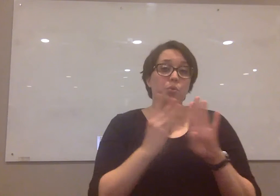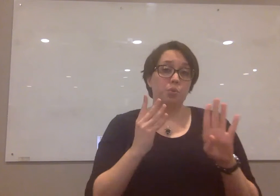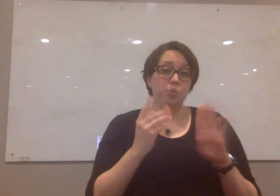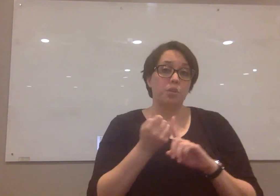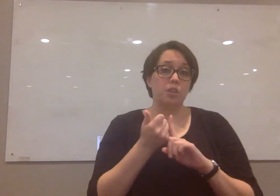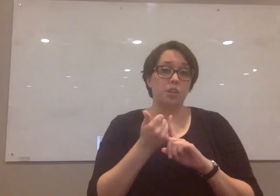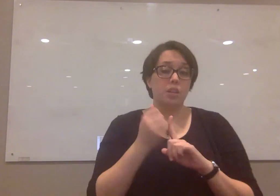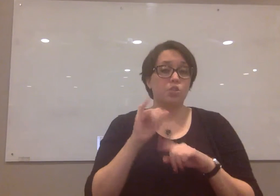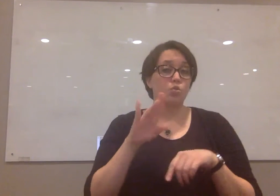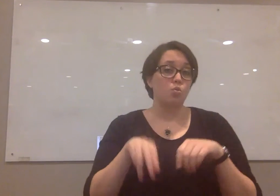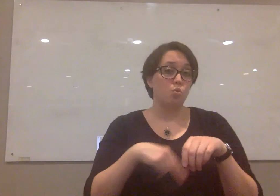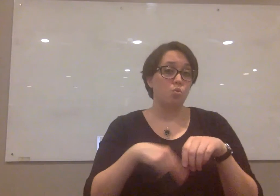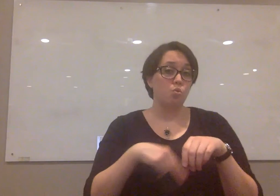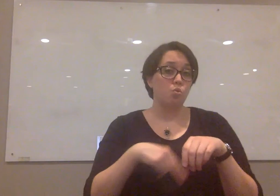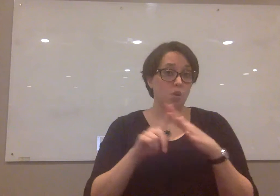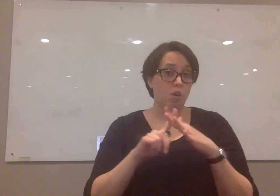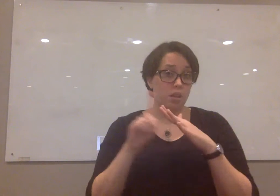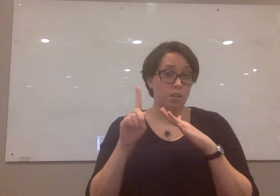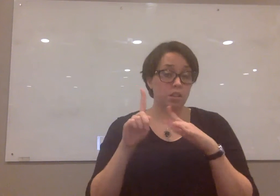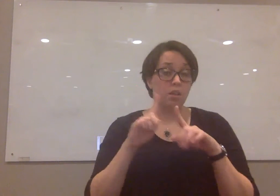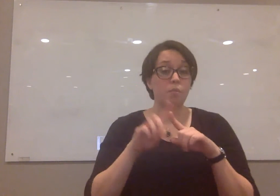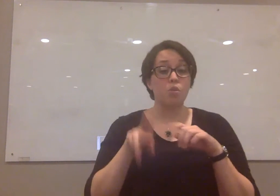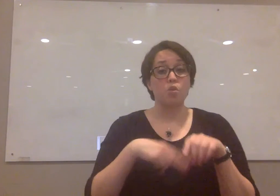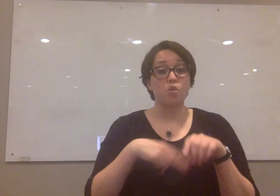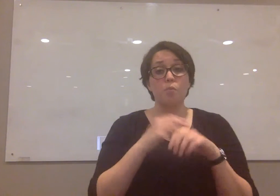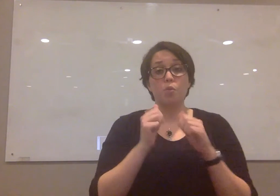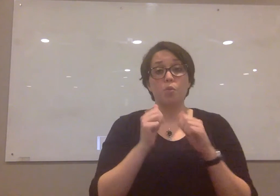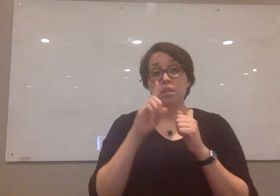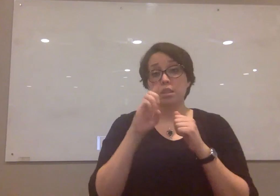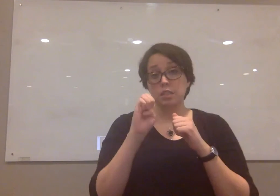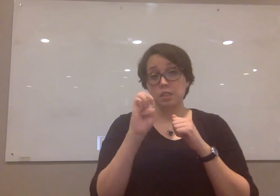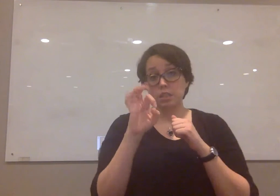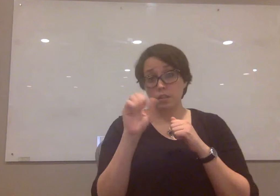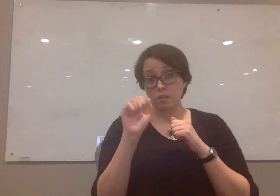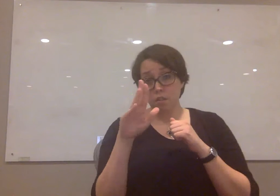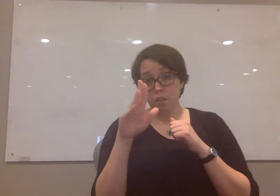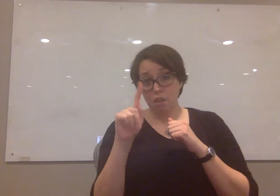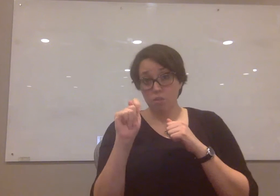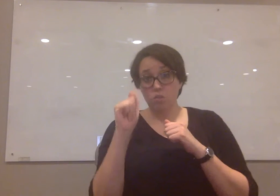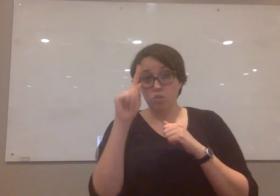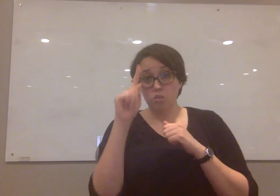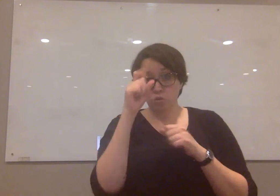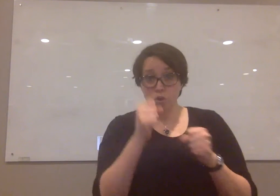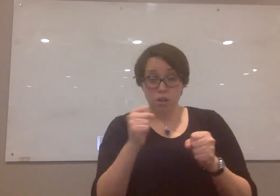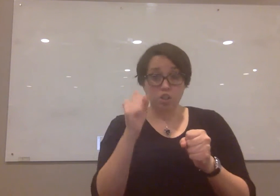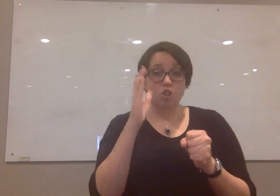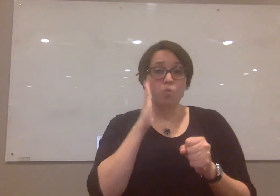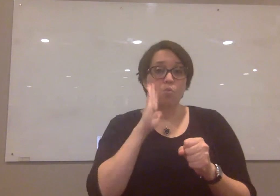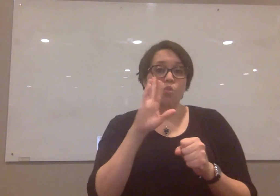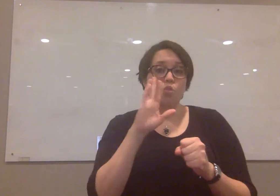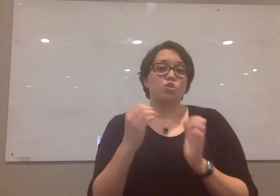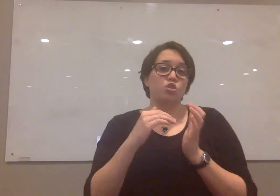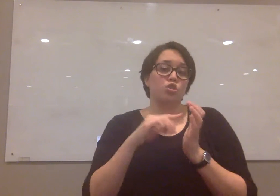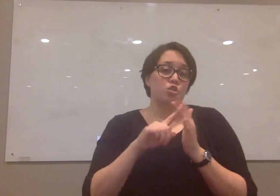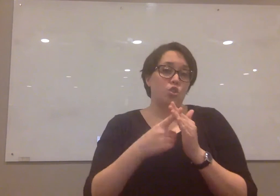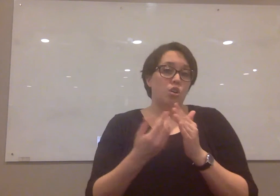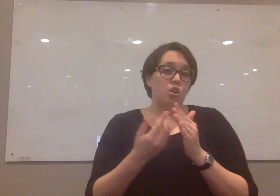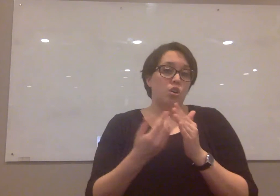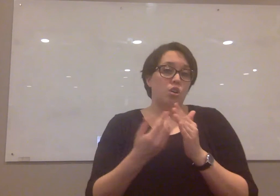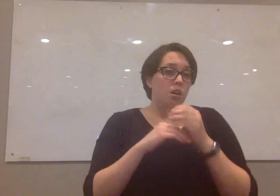exits with the default restart strategy will restart again. What I probably would have wanted, if I wanted to actually have it work that way,